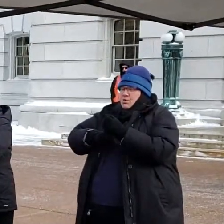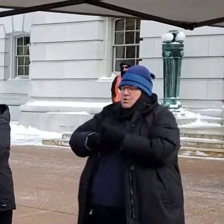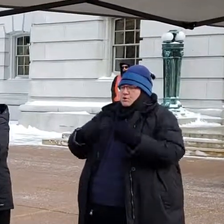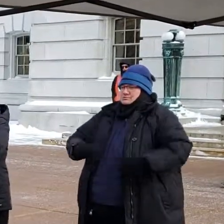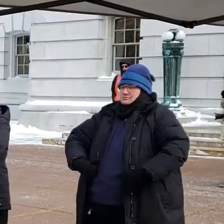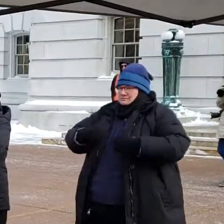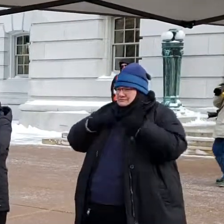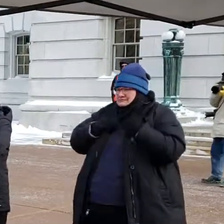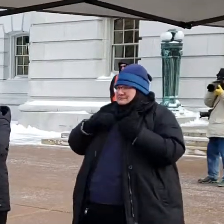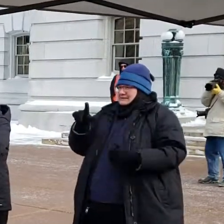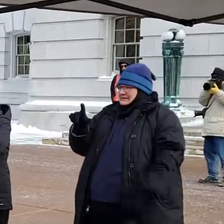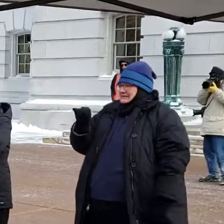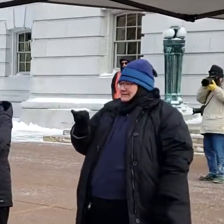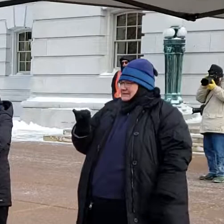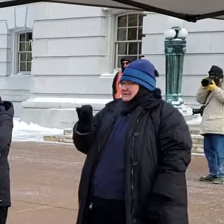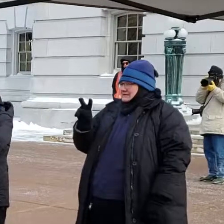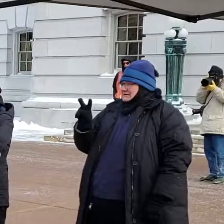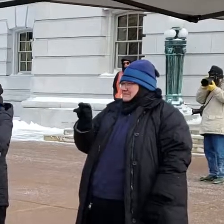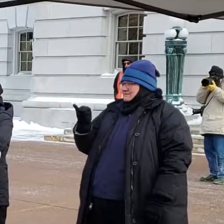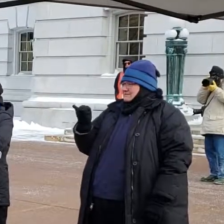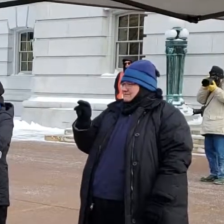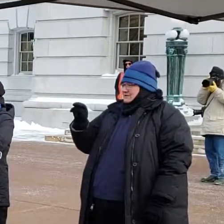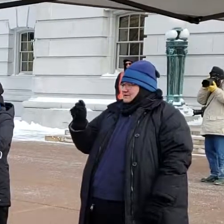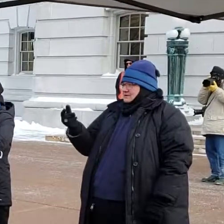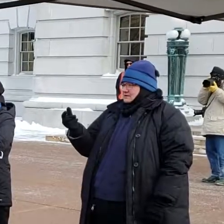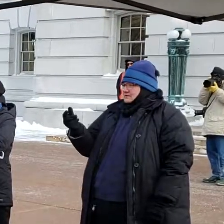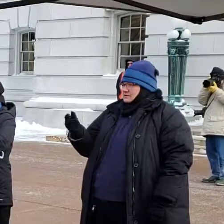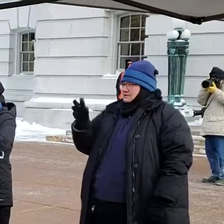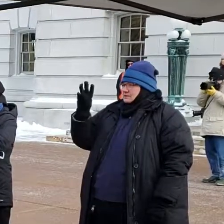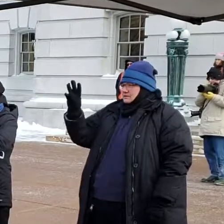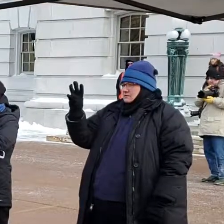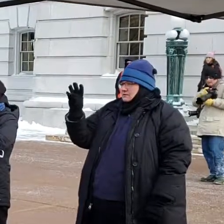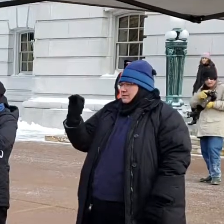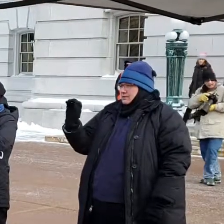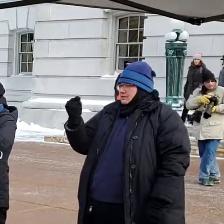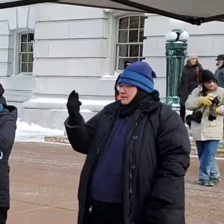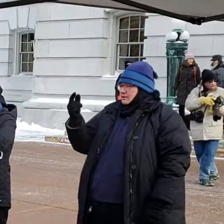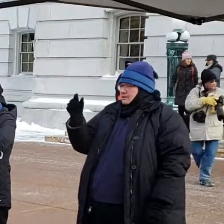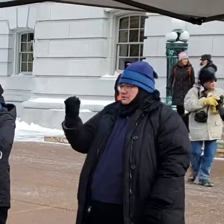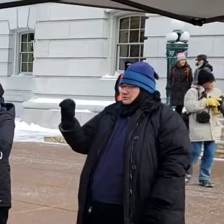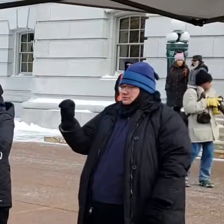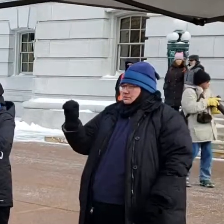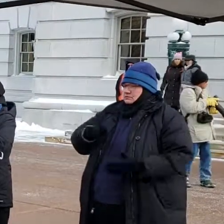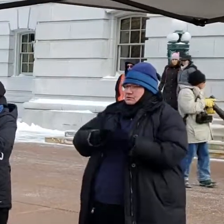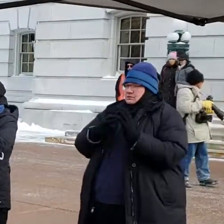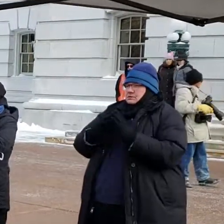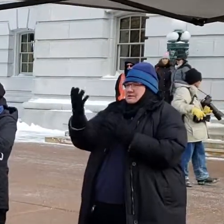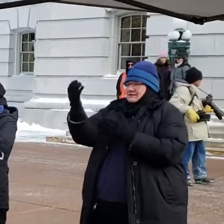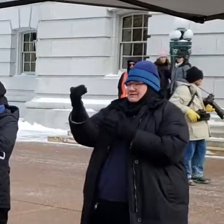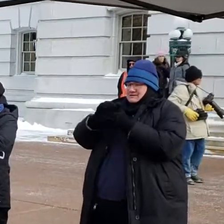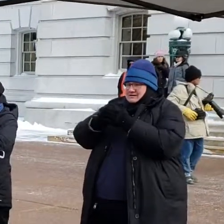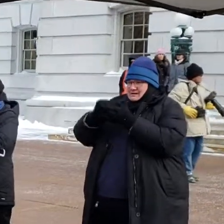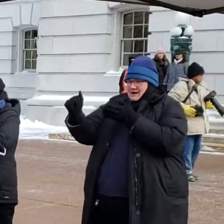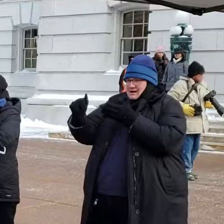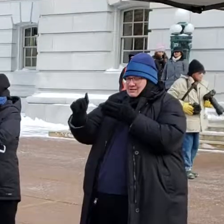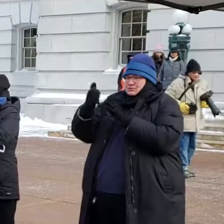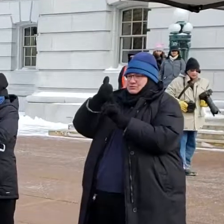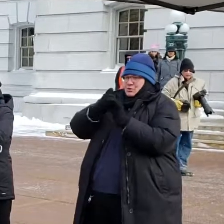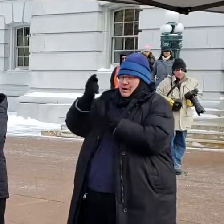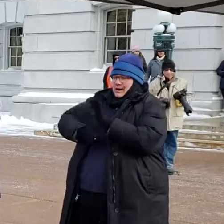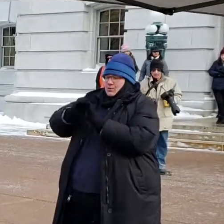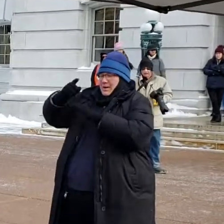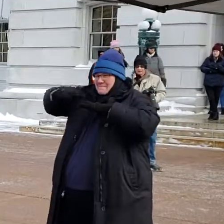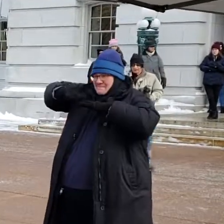And this wage should be in tandem with affordable housing for all, because no person deserves to be homeless, and